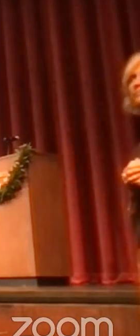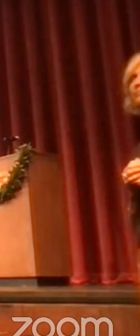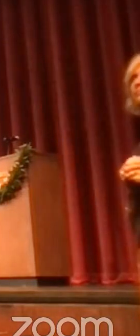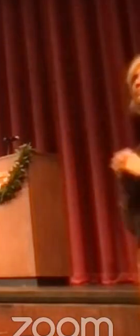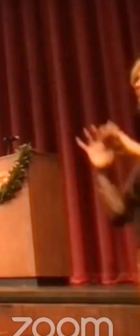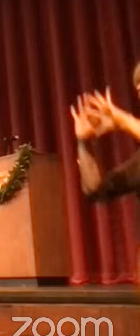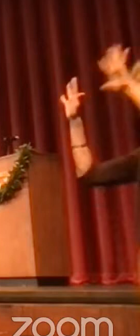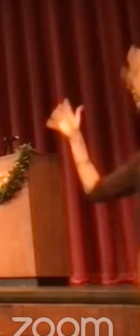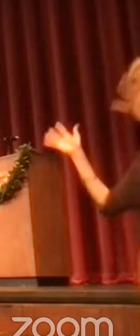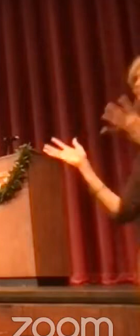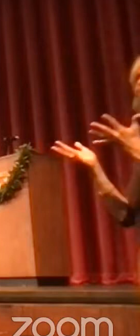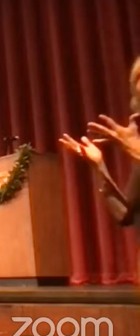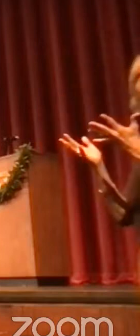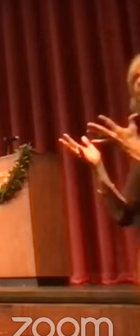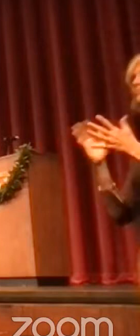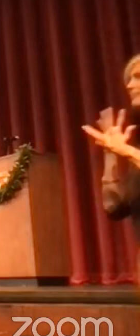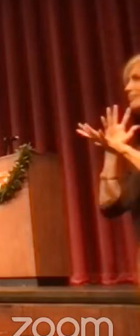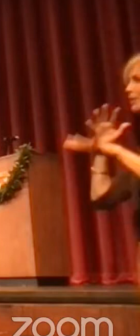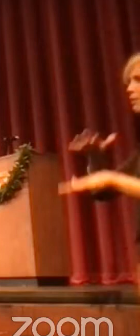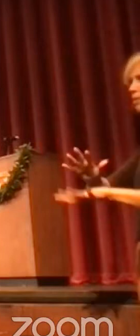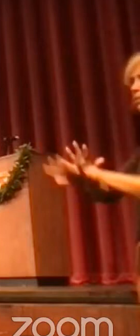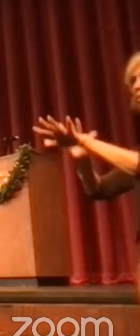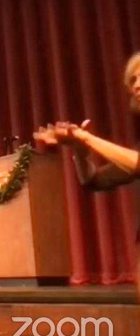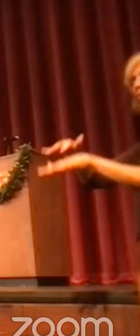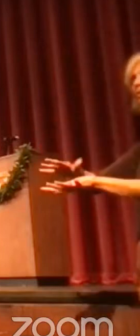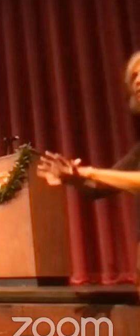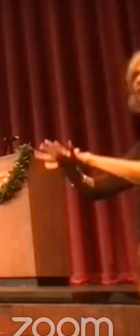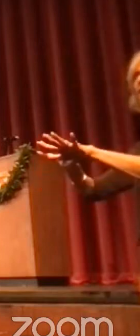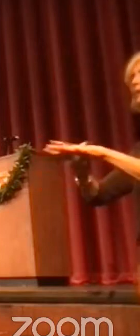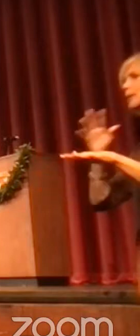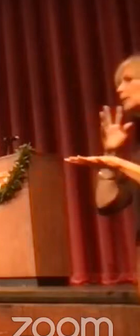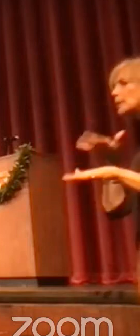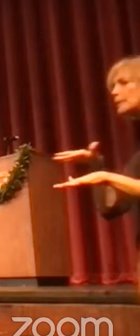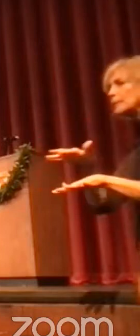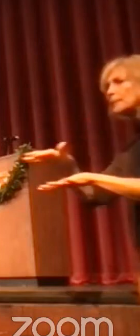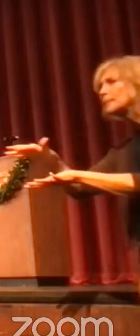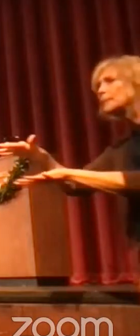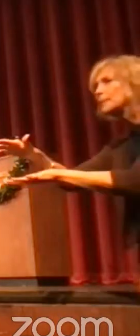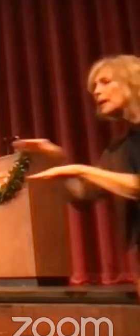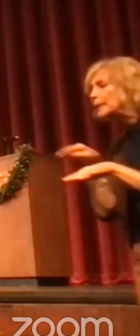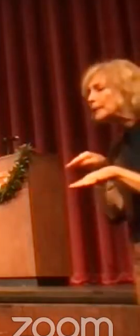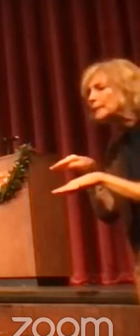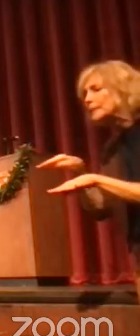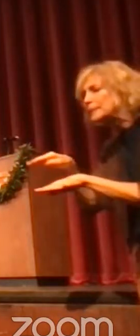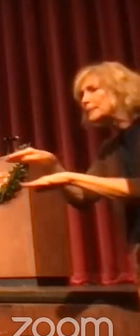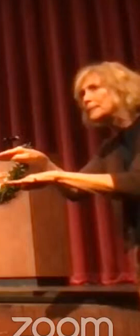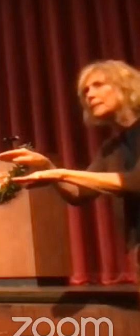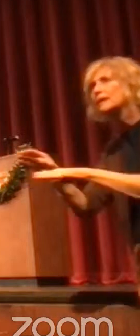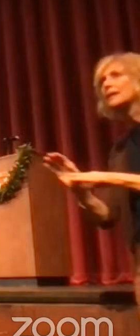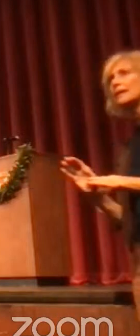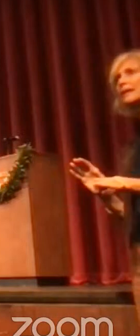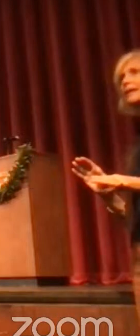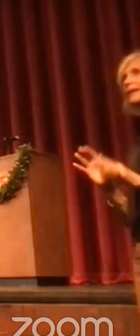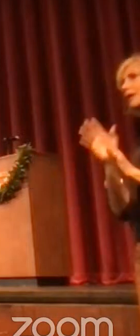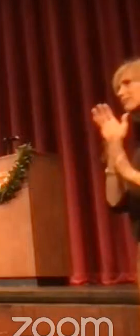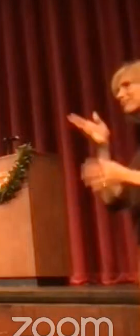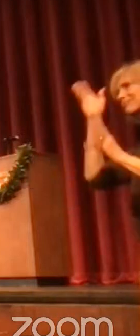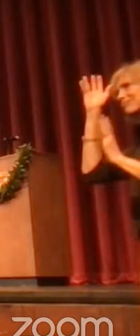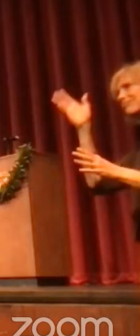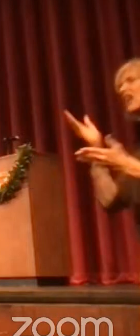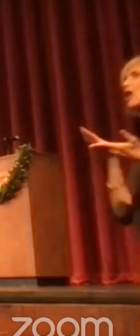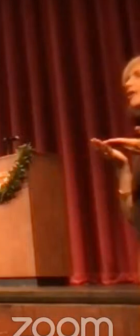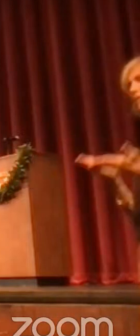all of those different elements, ocean, the waterways, the rivers, the streams, our kupuna are